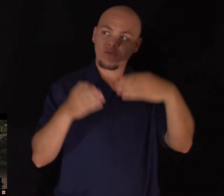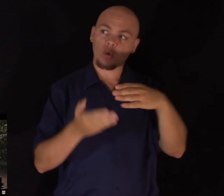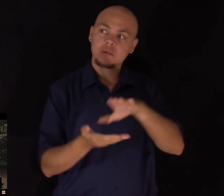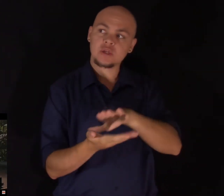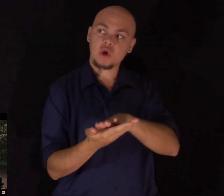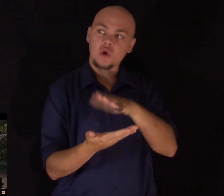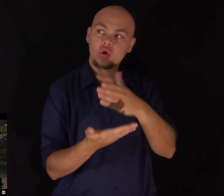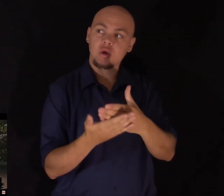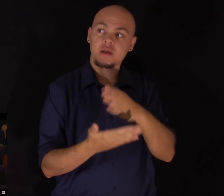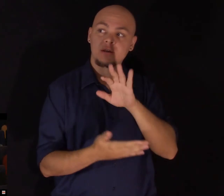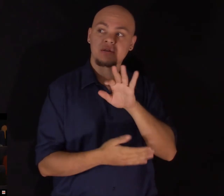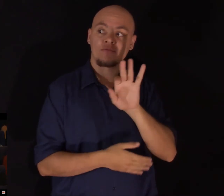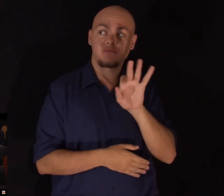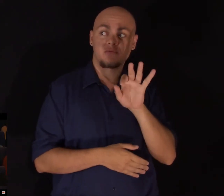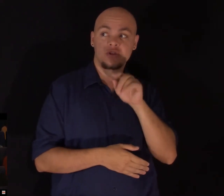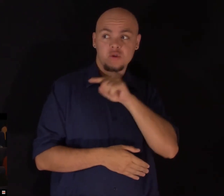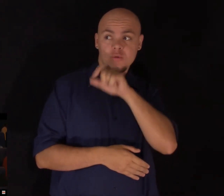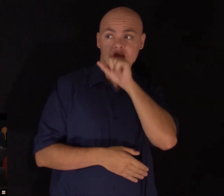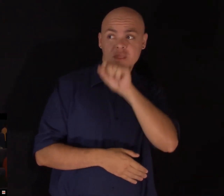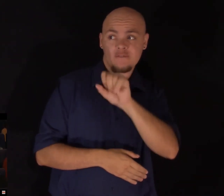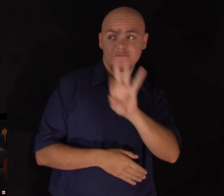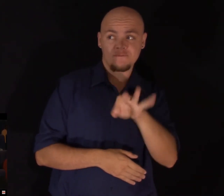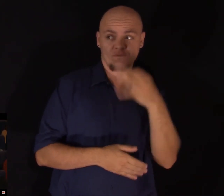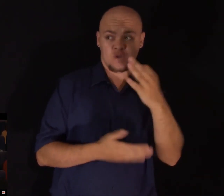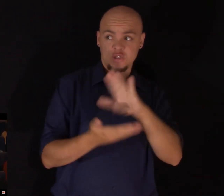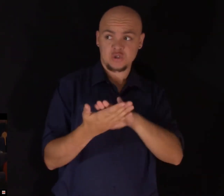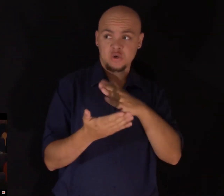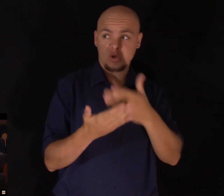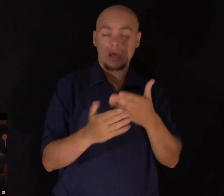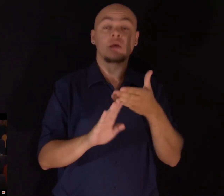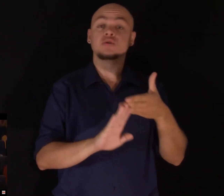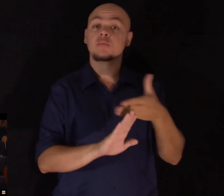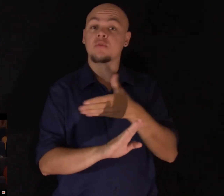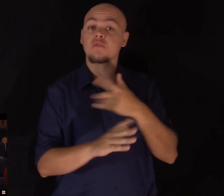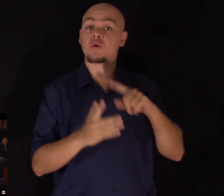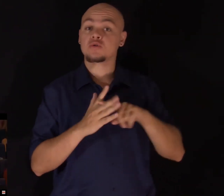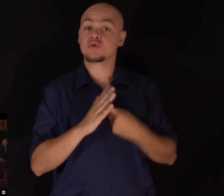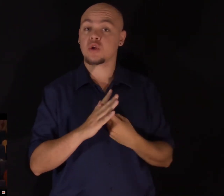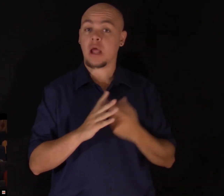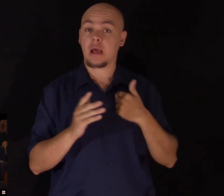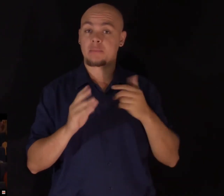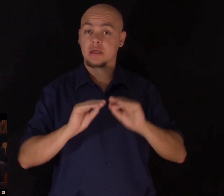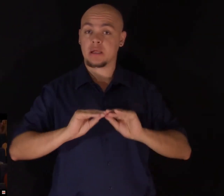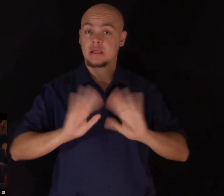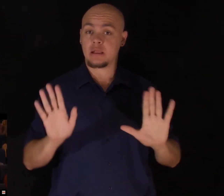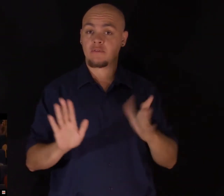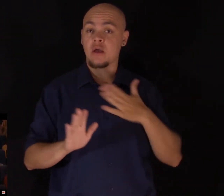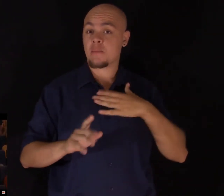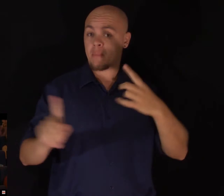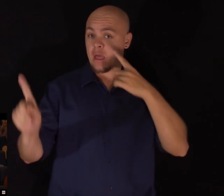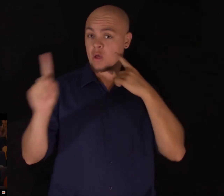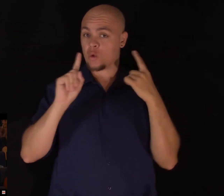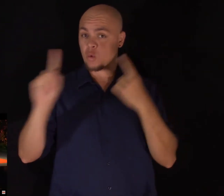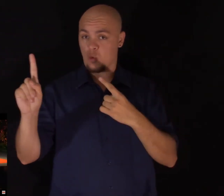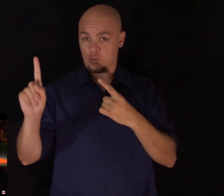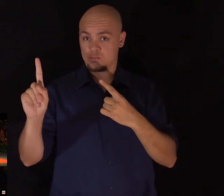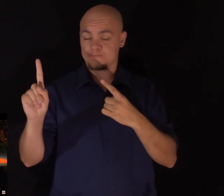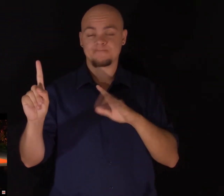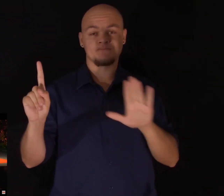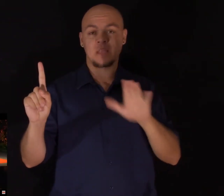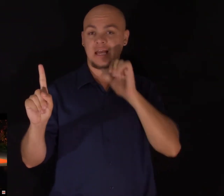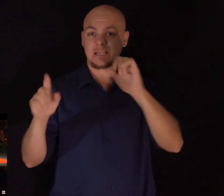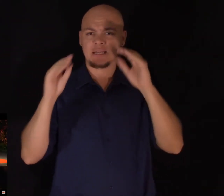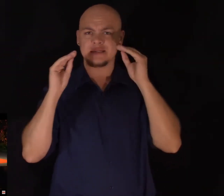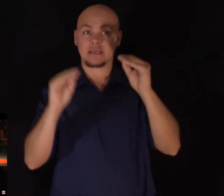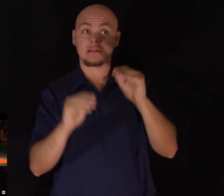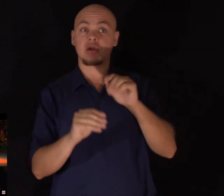How about French cooking? So before we get started, what I'm going to do is I'm going to clarify my goal for you, which is not to teach a game